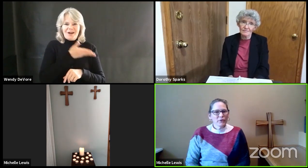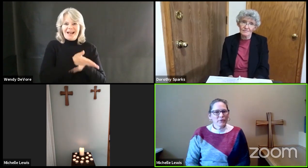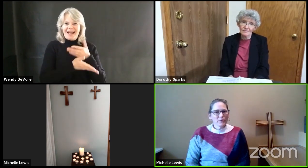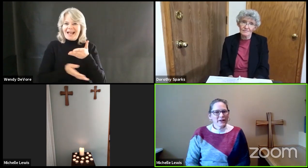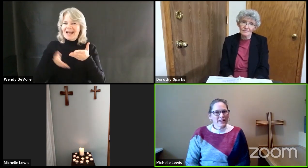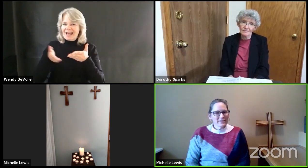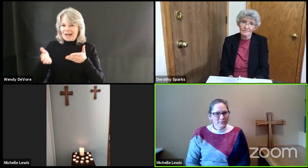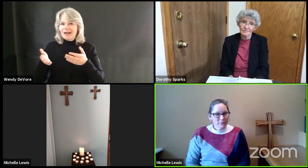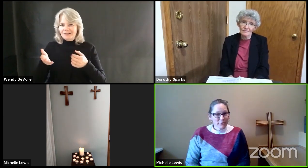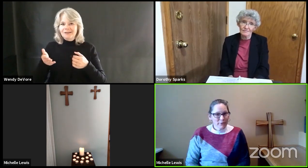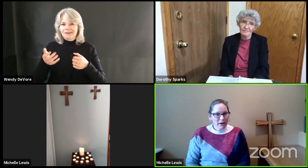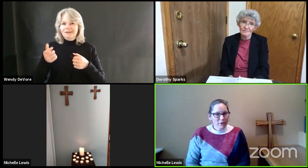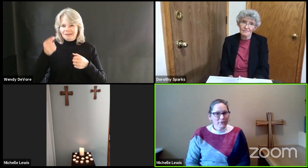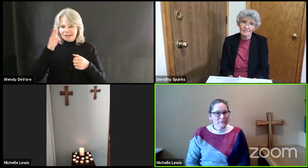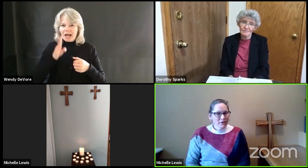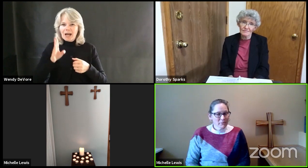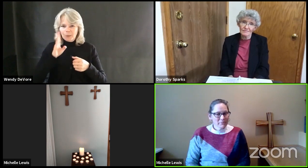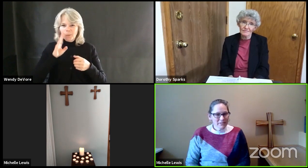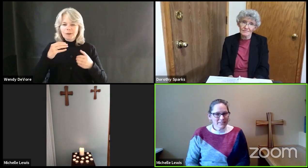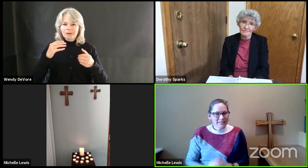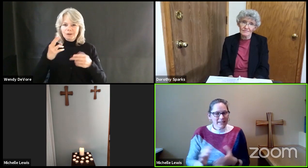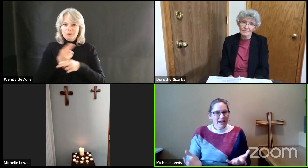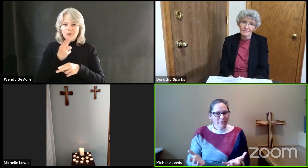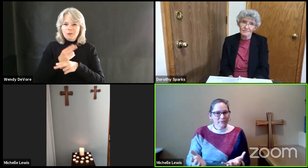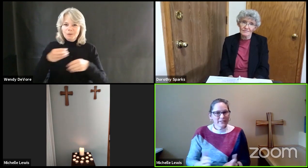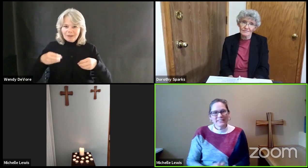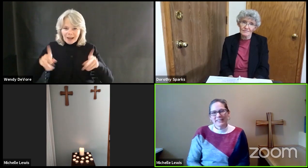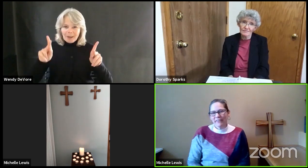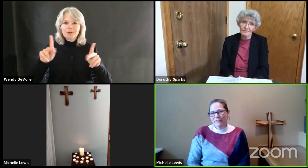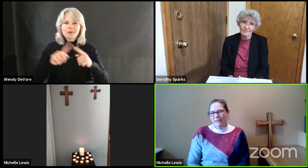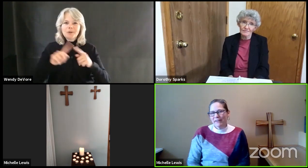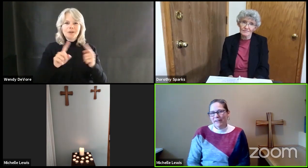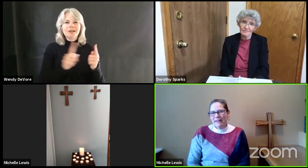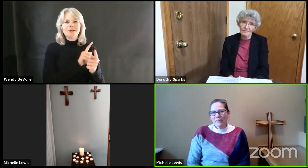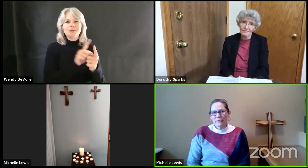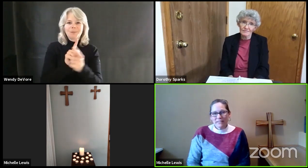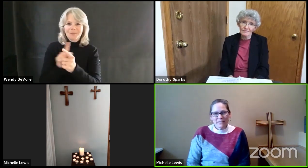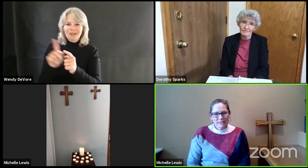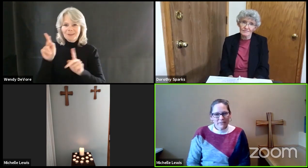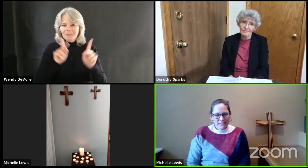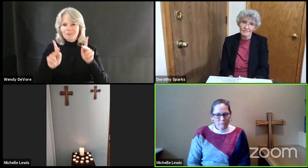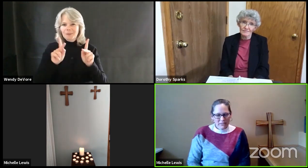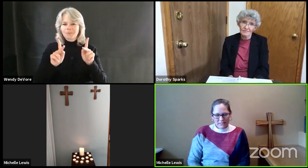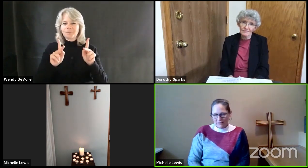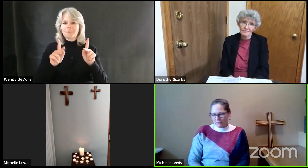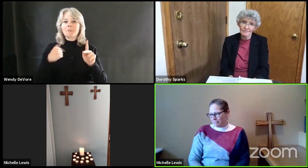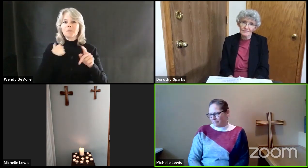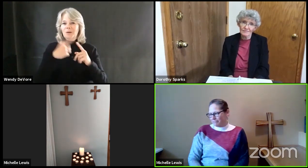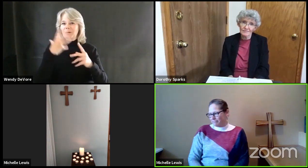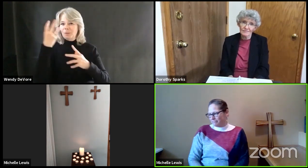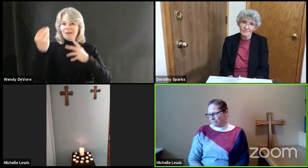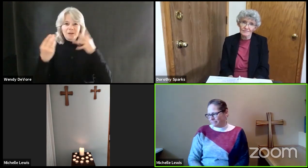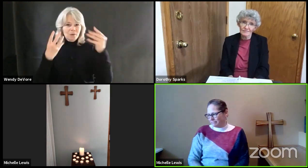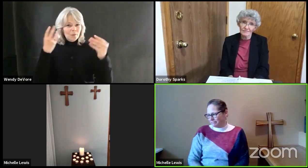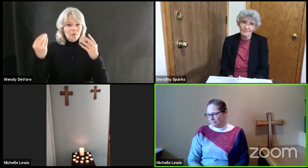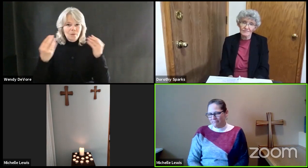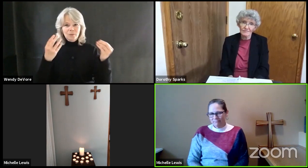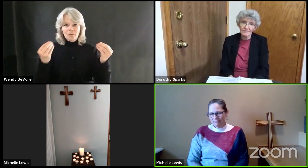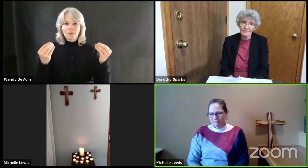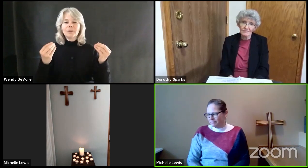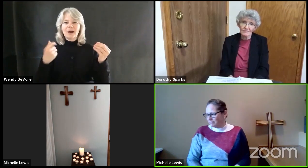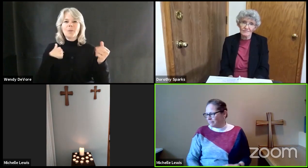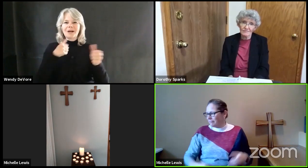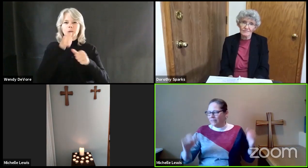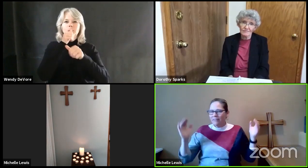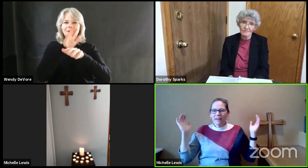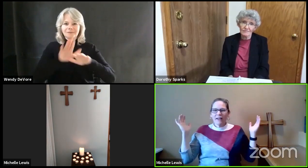And so, as you go out from this gathering together, receive this blessing.